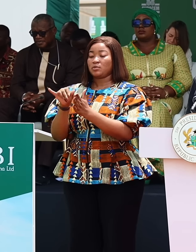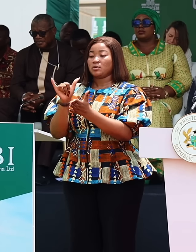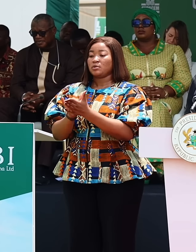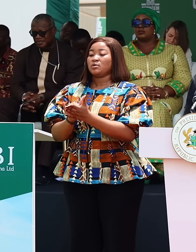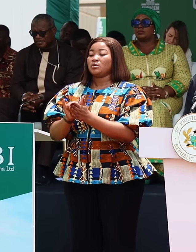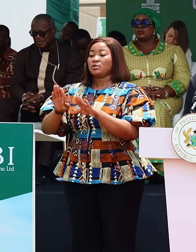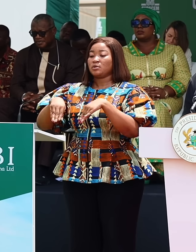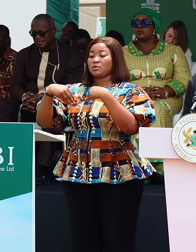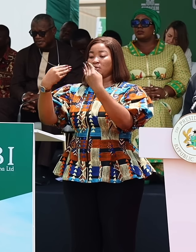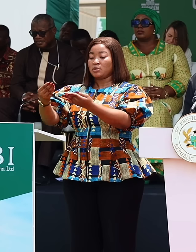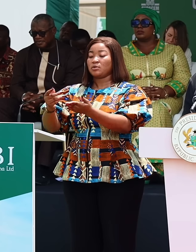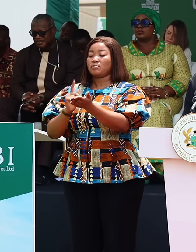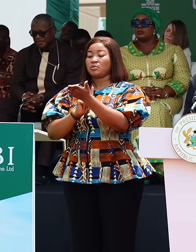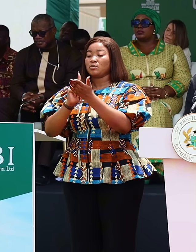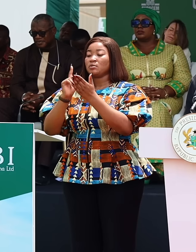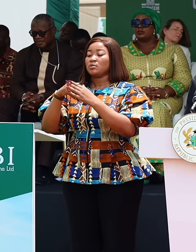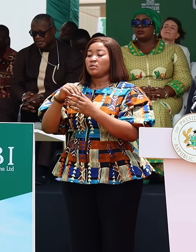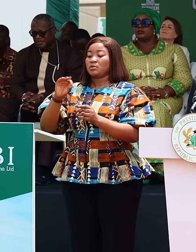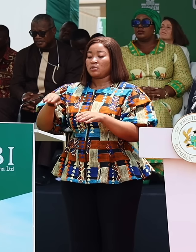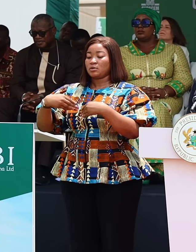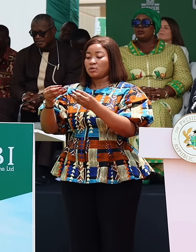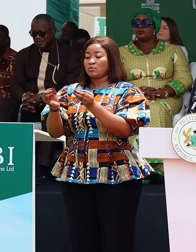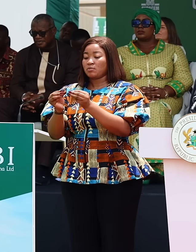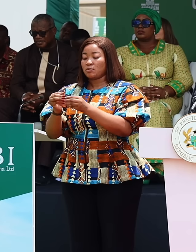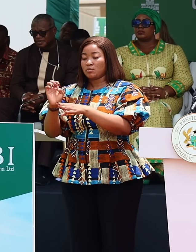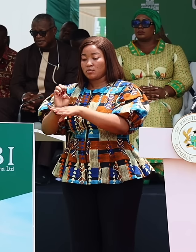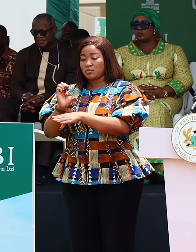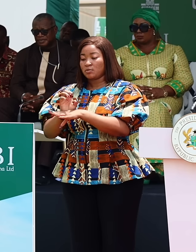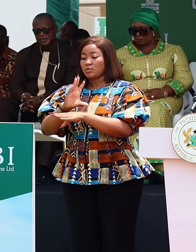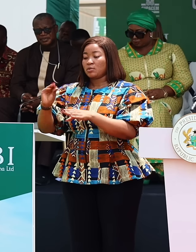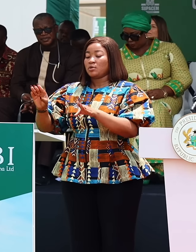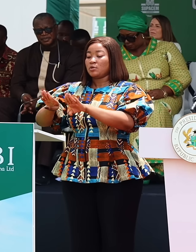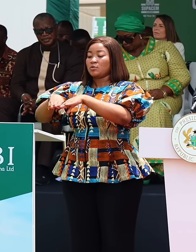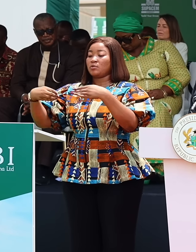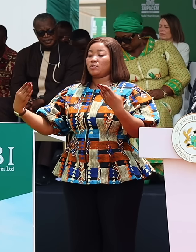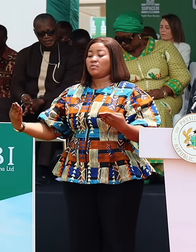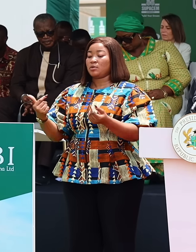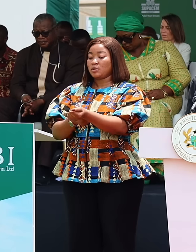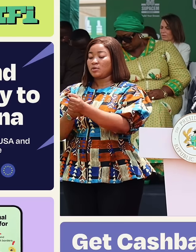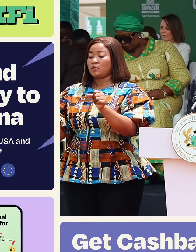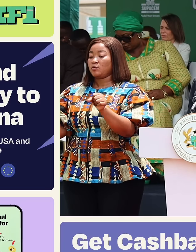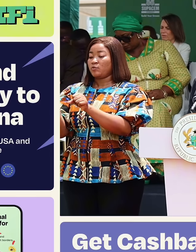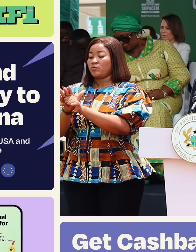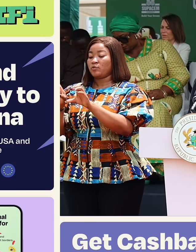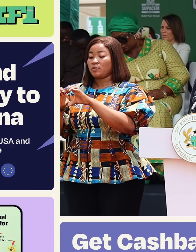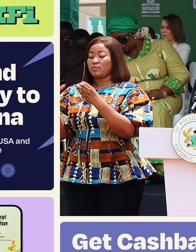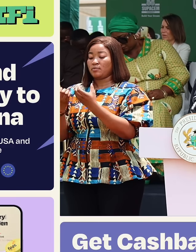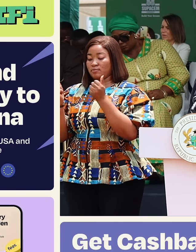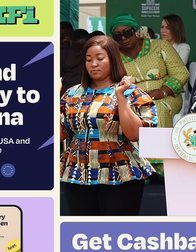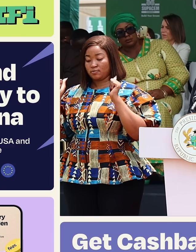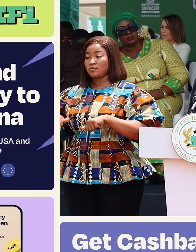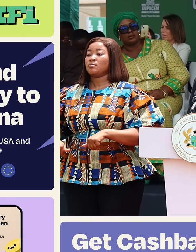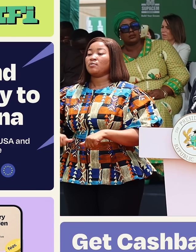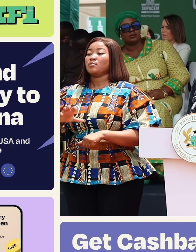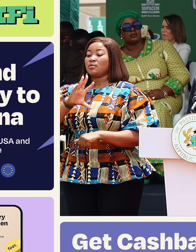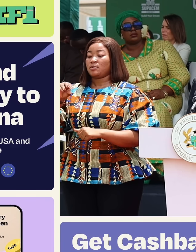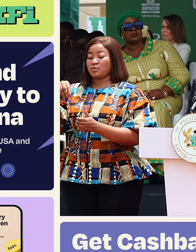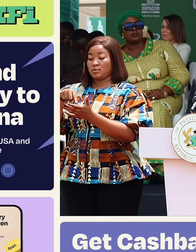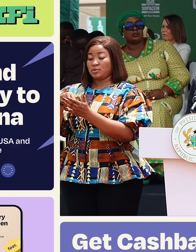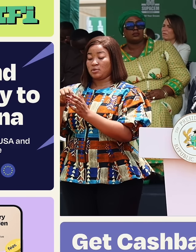optimize productivity, increase employment, and unlock Ghana's full industrial capacity. Already,